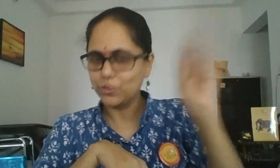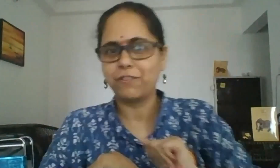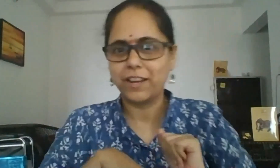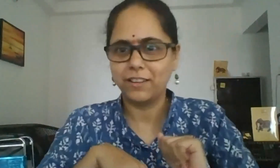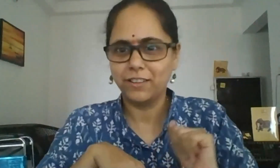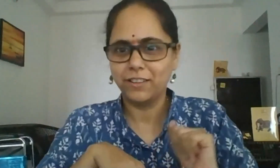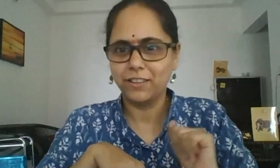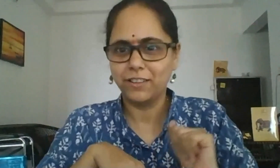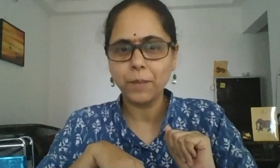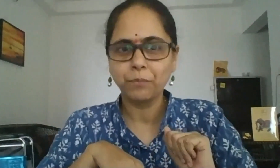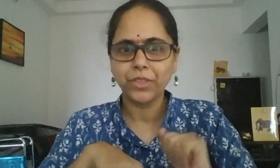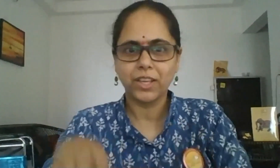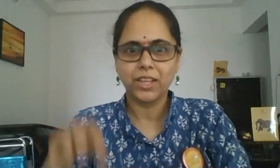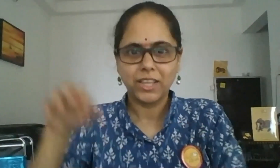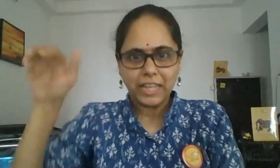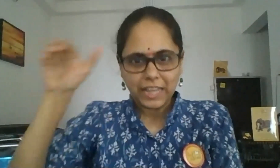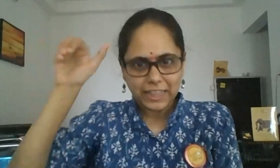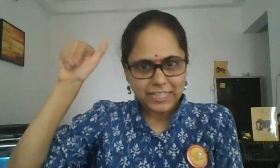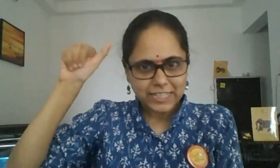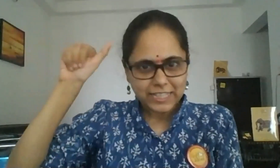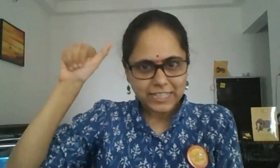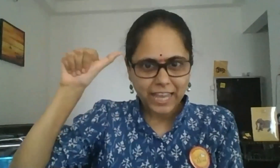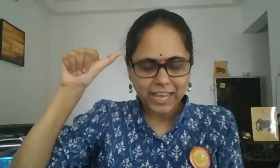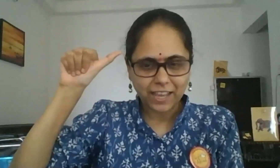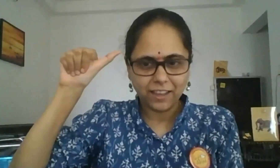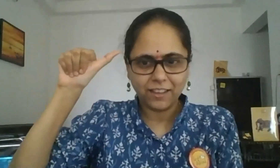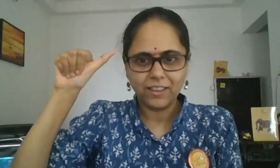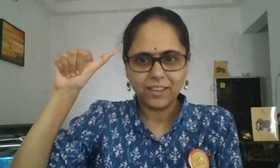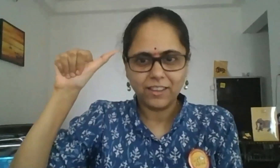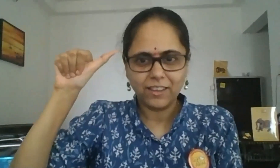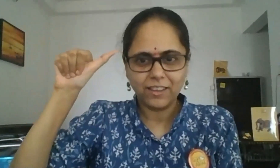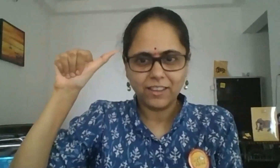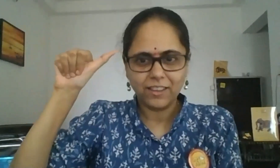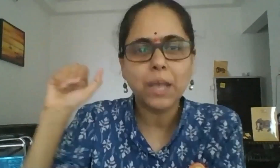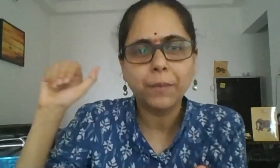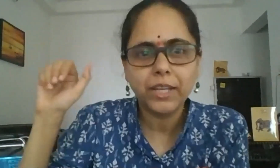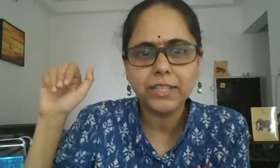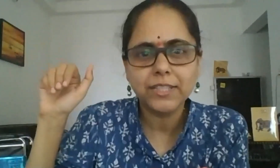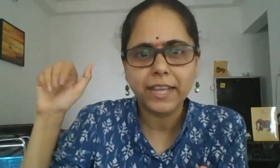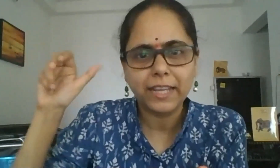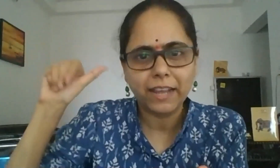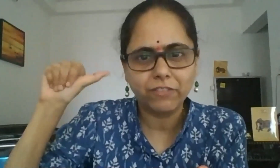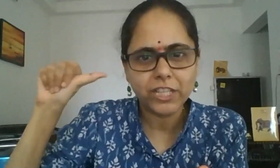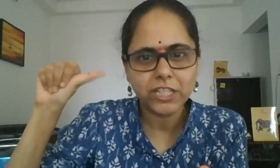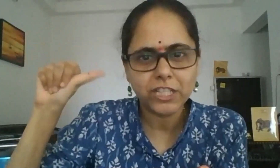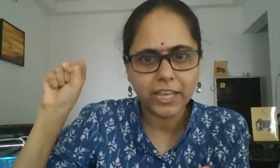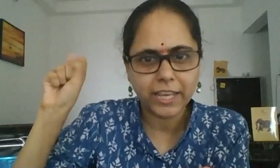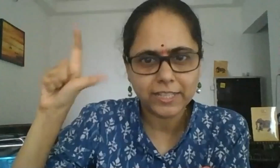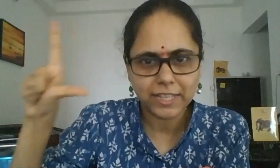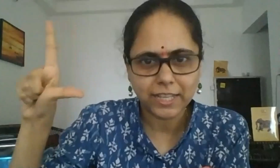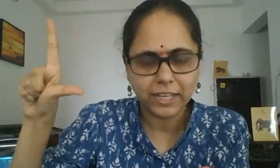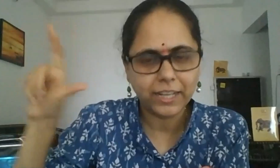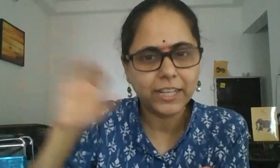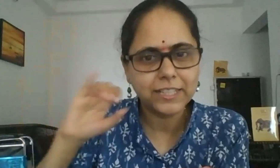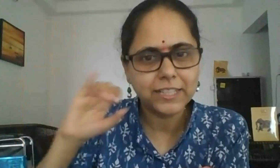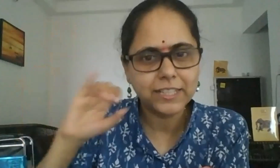hand. Okay. This is A. This is American Sign Language, ASL. Indian language